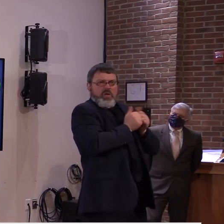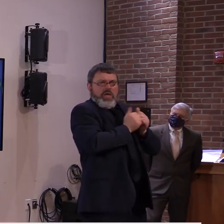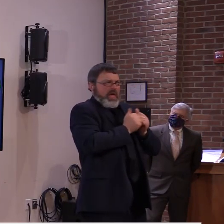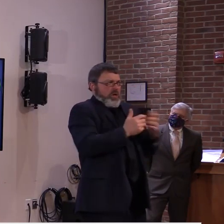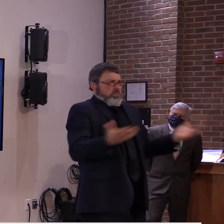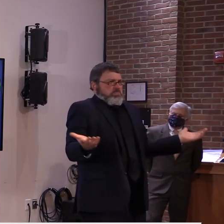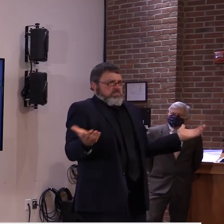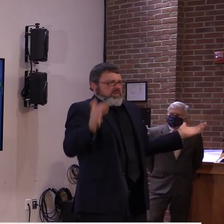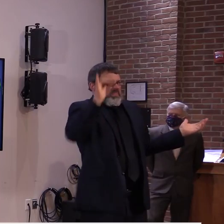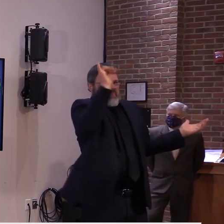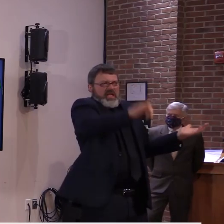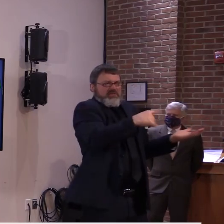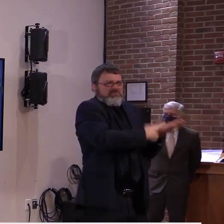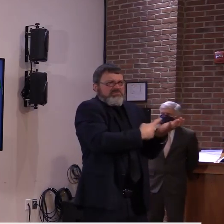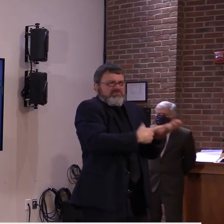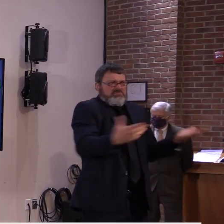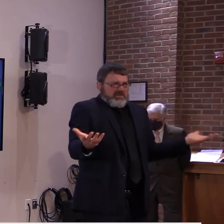question.